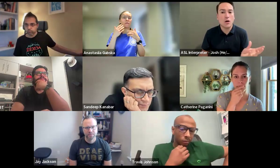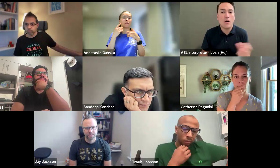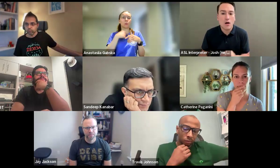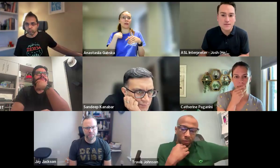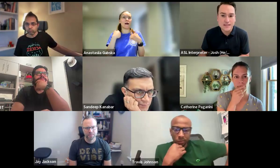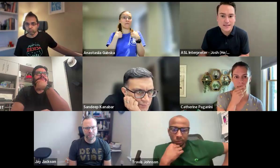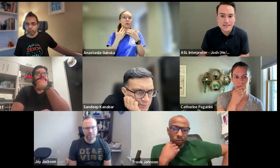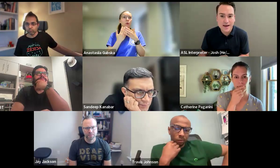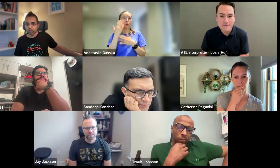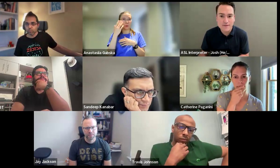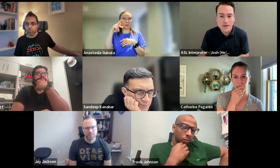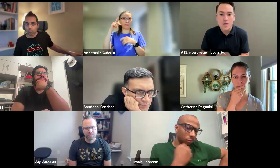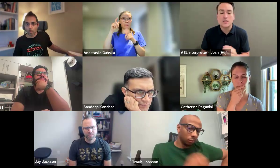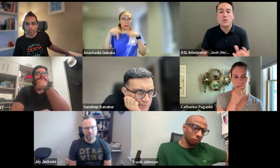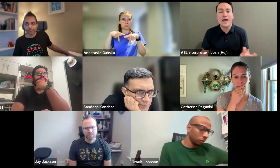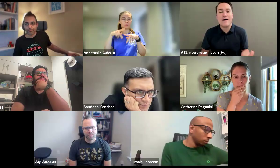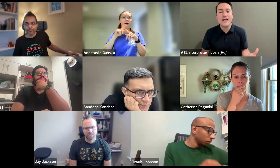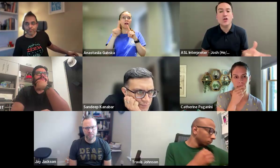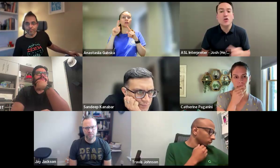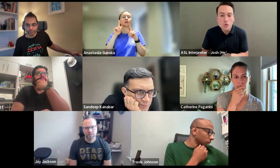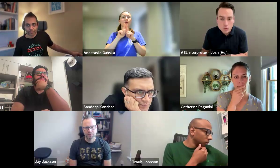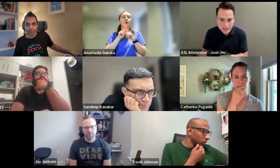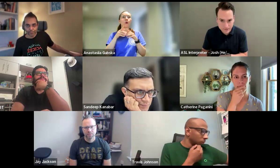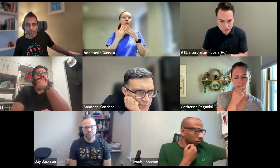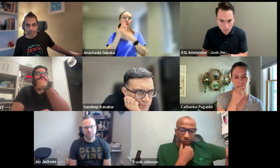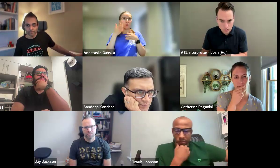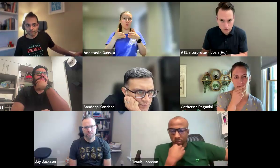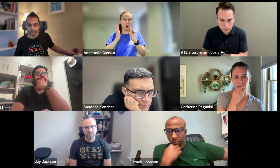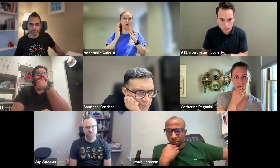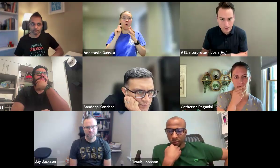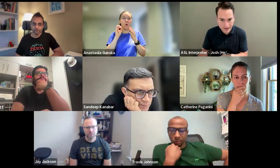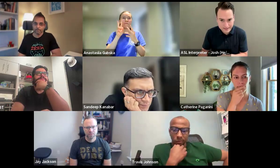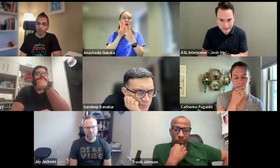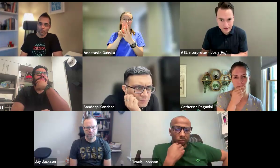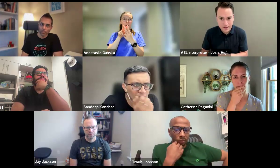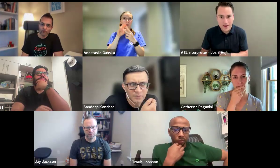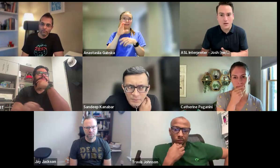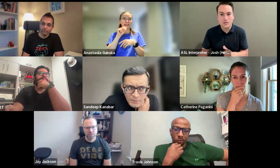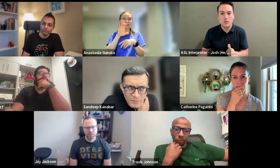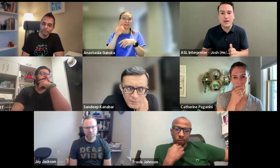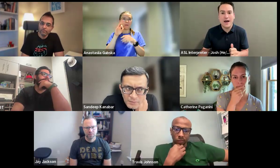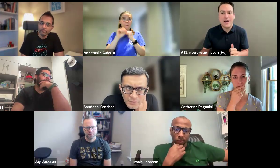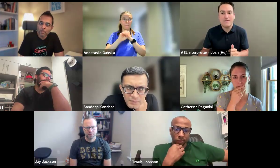longer a part of CNCF. So we have a new individual organizing. Also, we